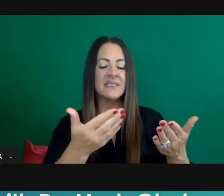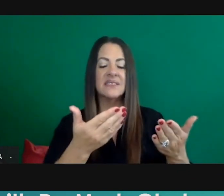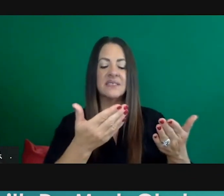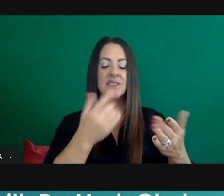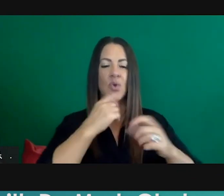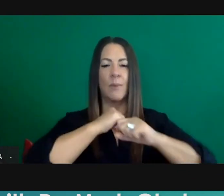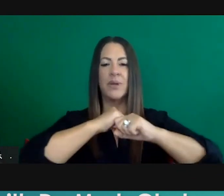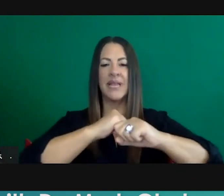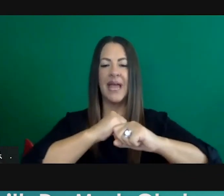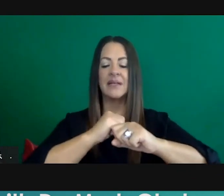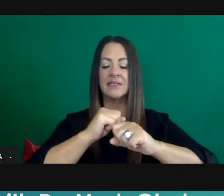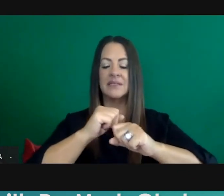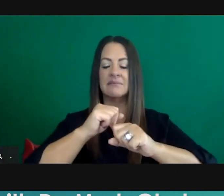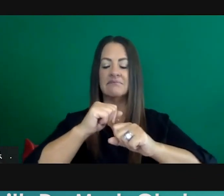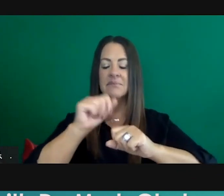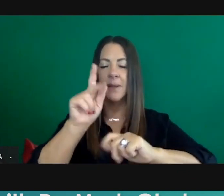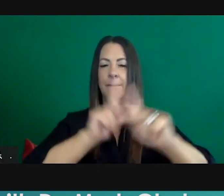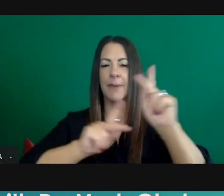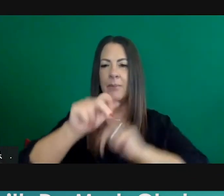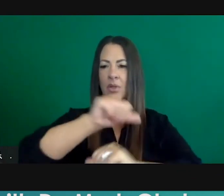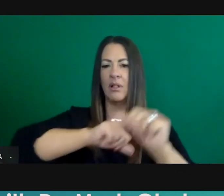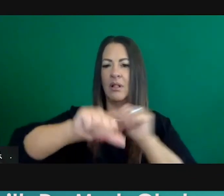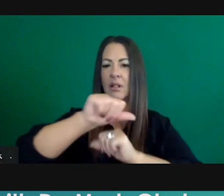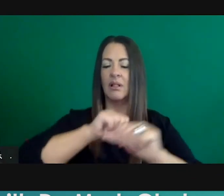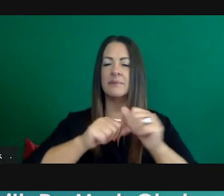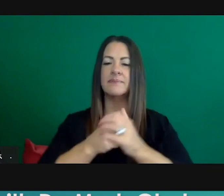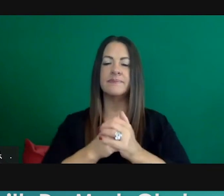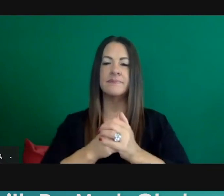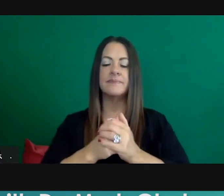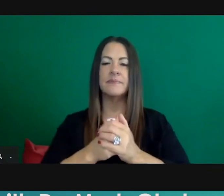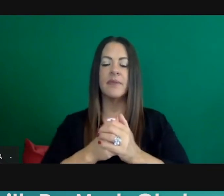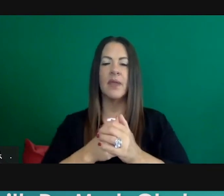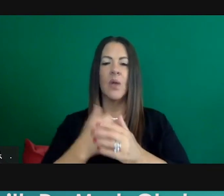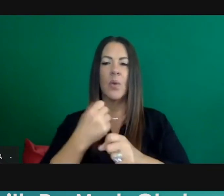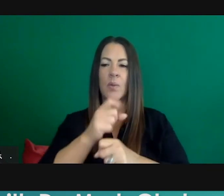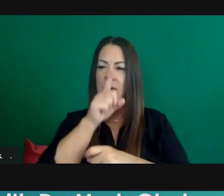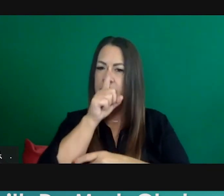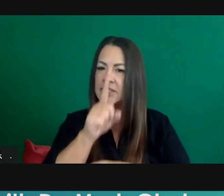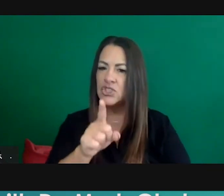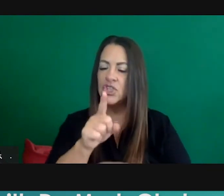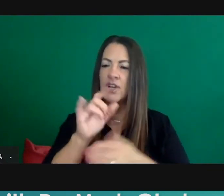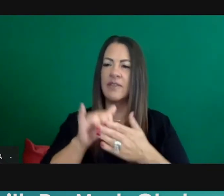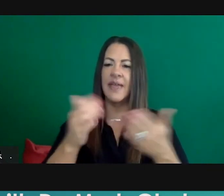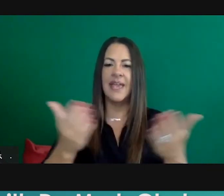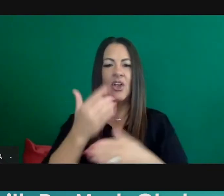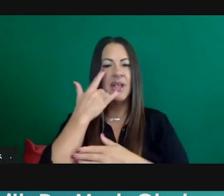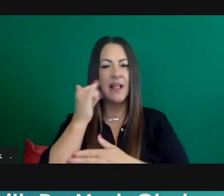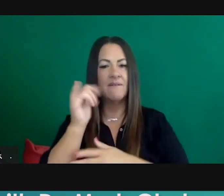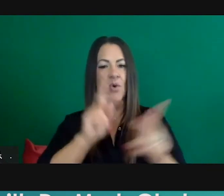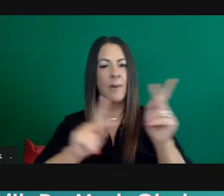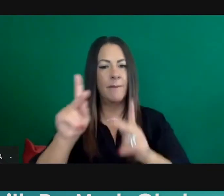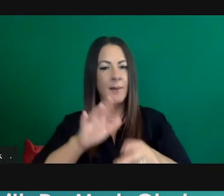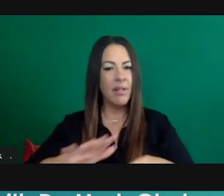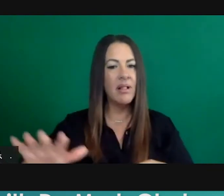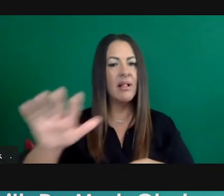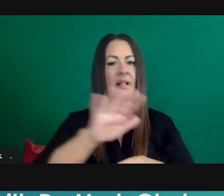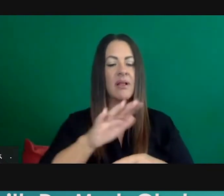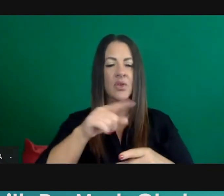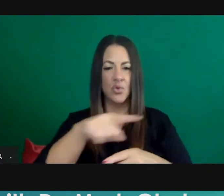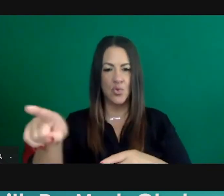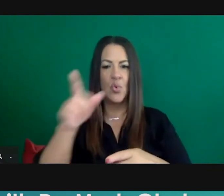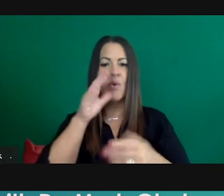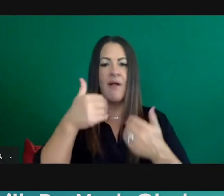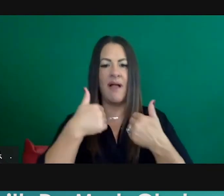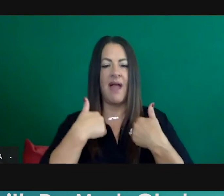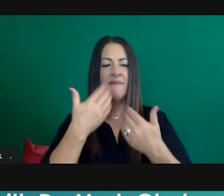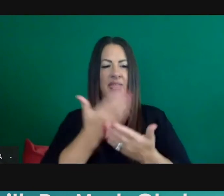But we've learned a lot over the last many months, and we have the tools to ensure that Californians have what they need to get through the next